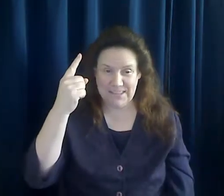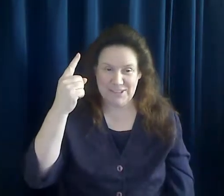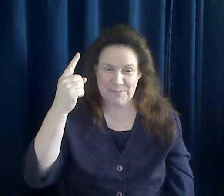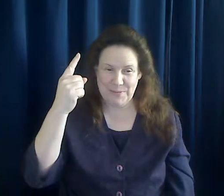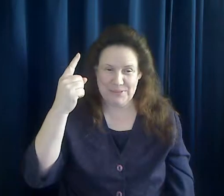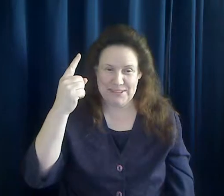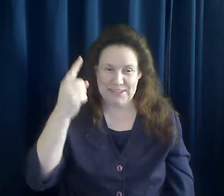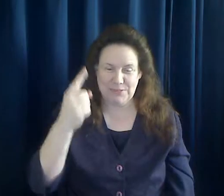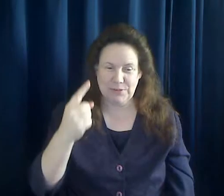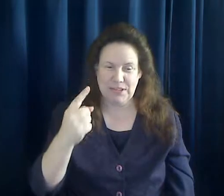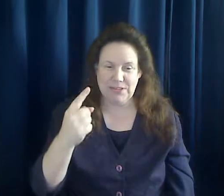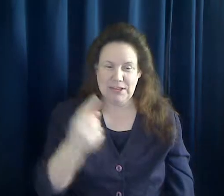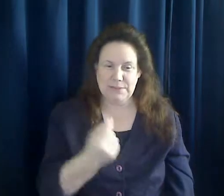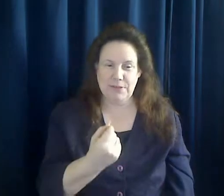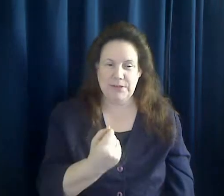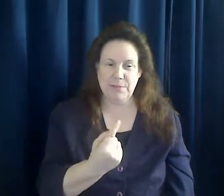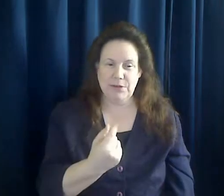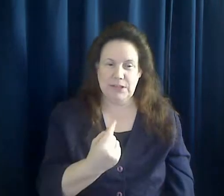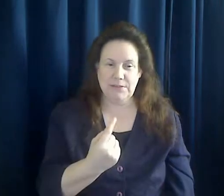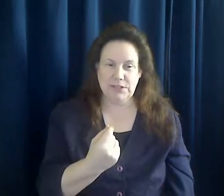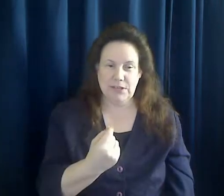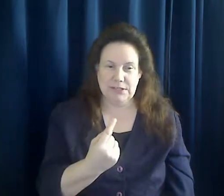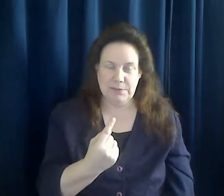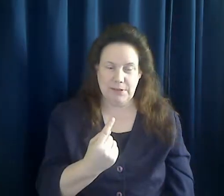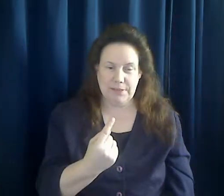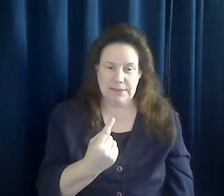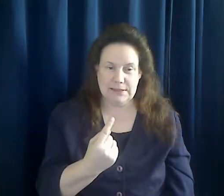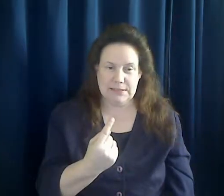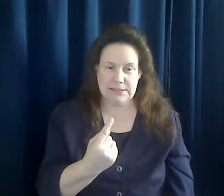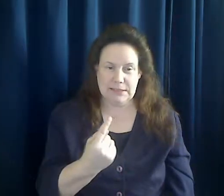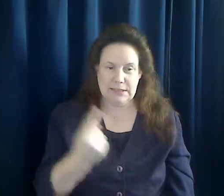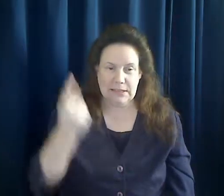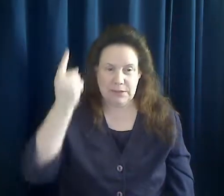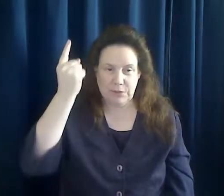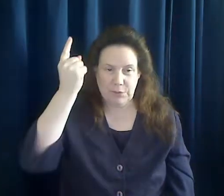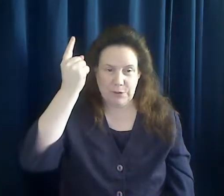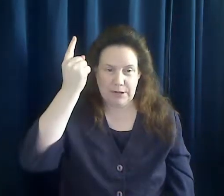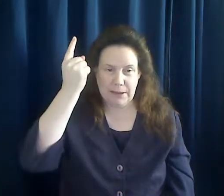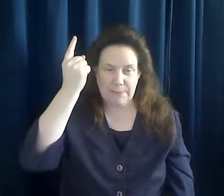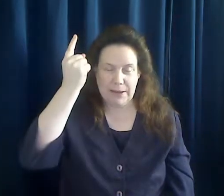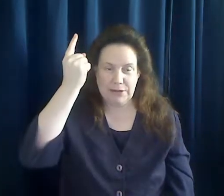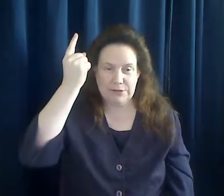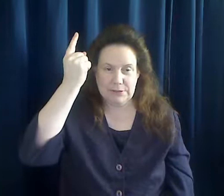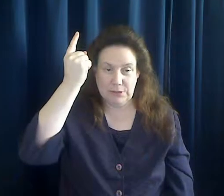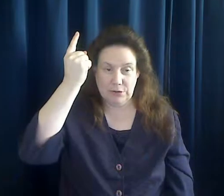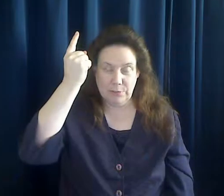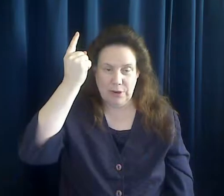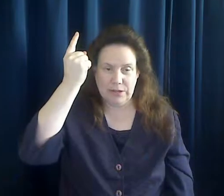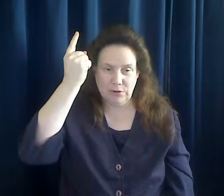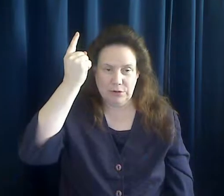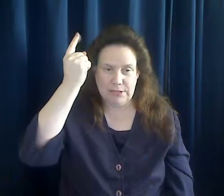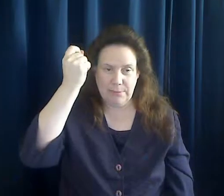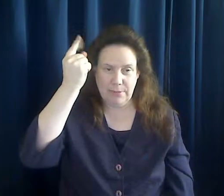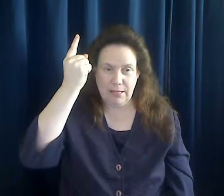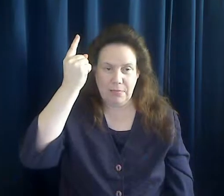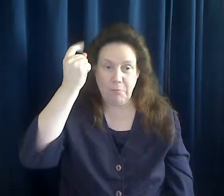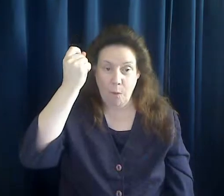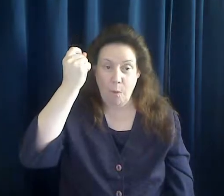Do you remember this? When I talked about the number 11, I talked about this. When you put it up by your brain or your temple,